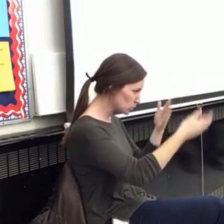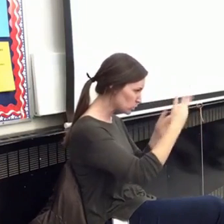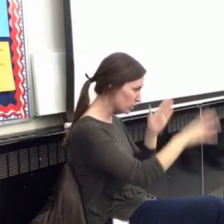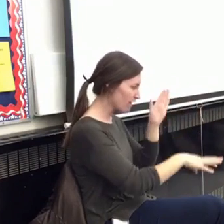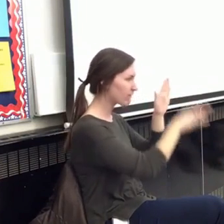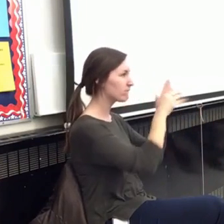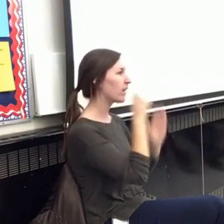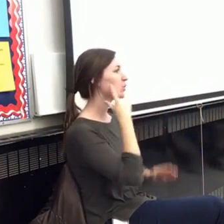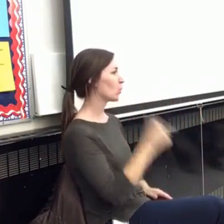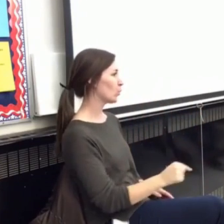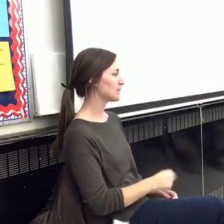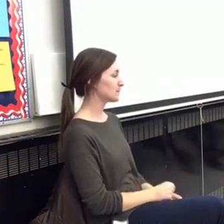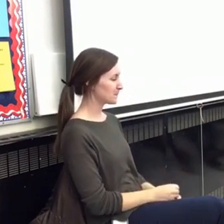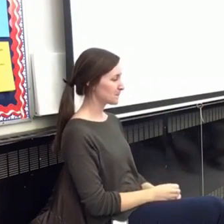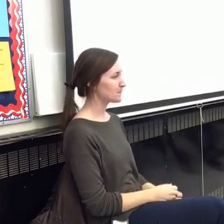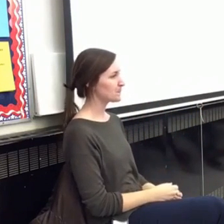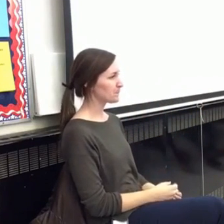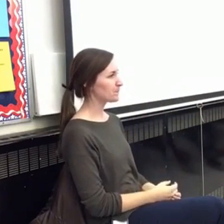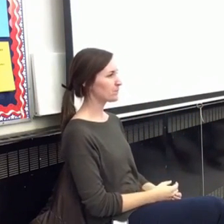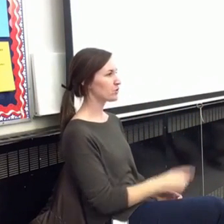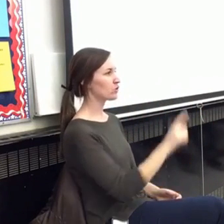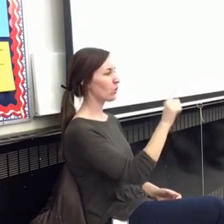The gold rush is what I said.